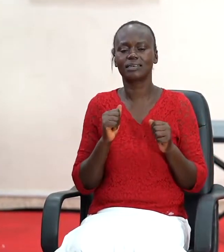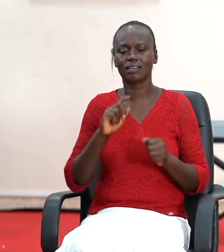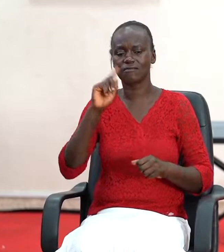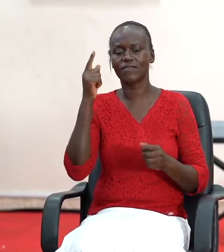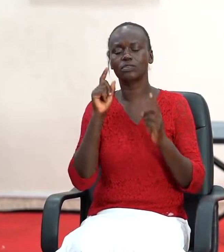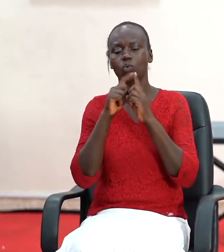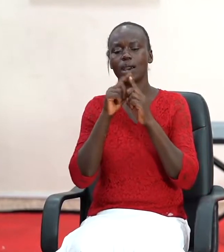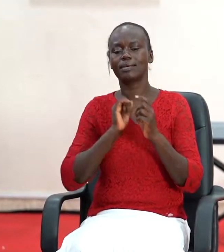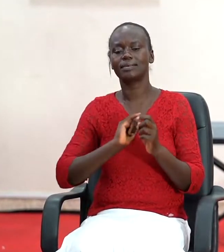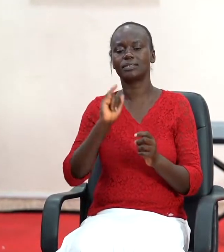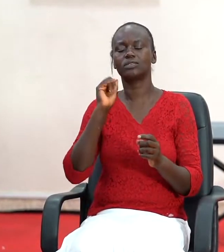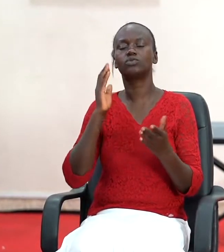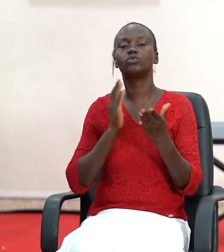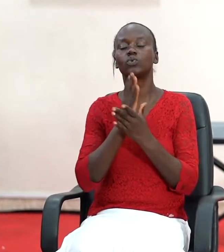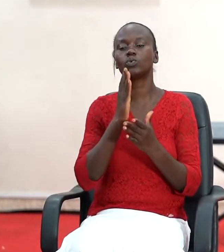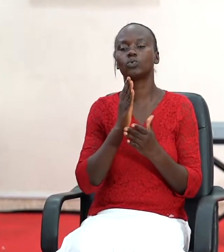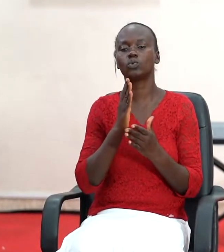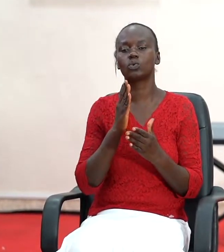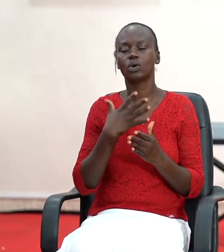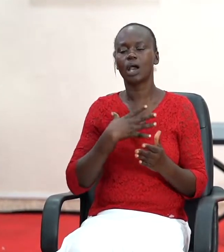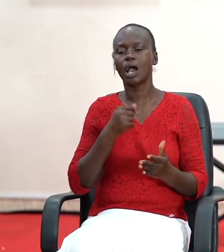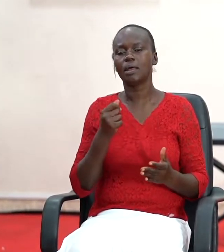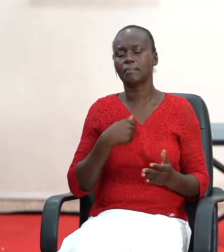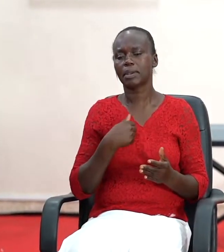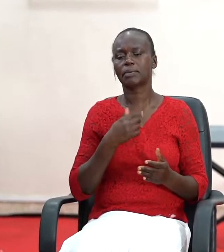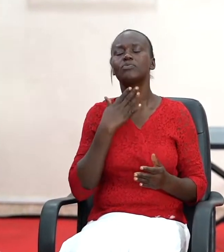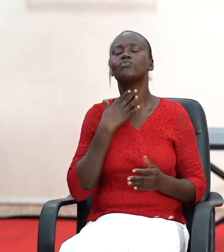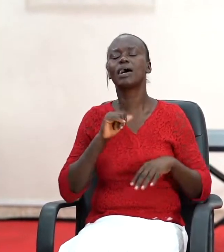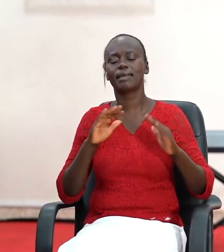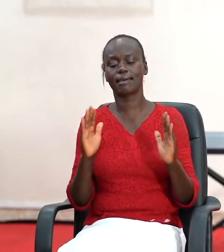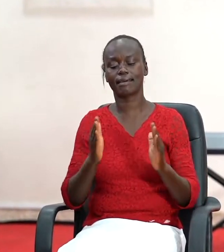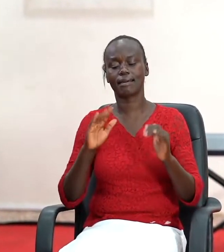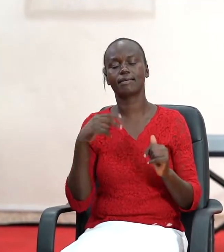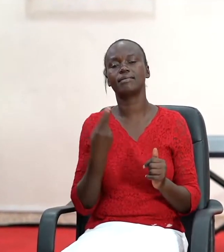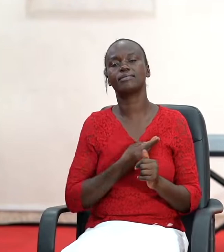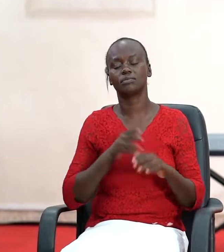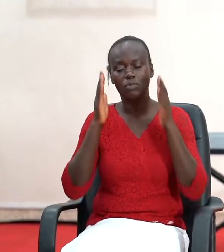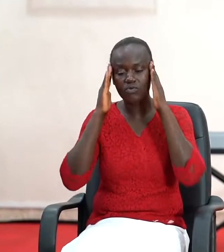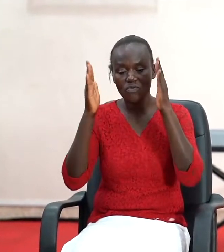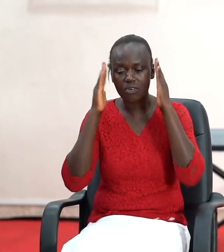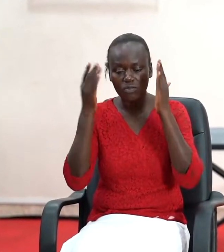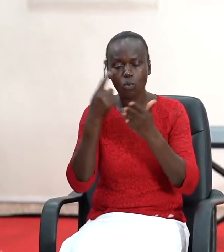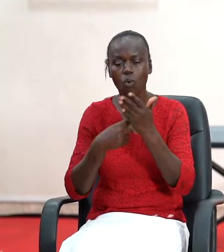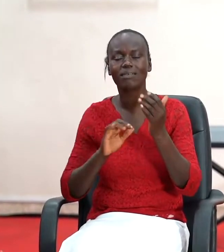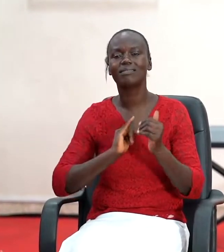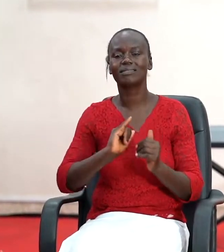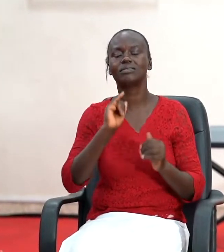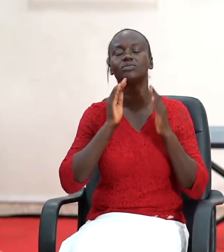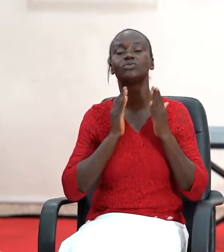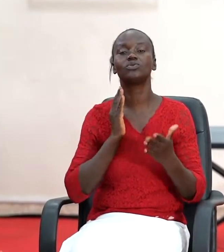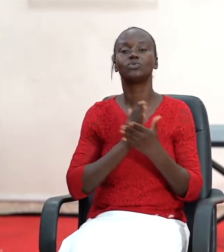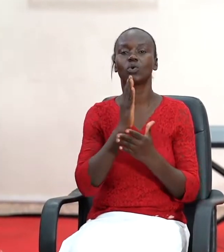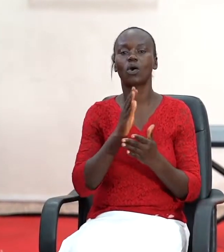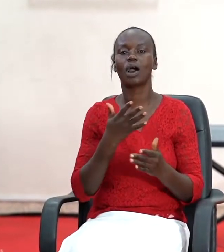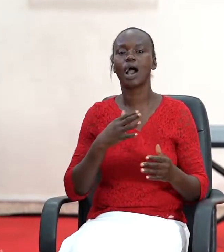true. True. And I'd like to urge us that we should focus on whatever is true as